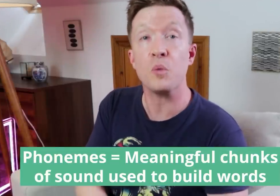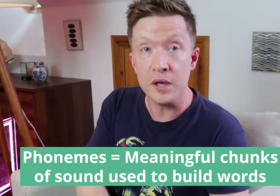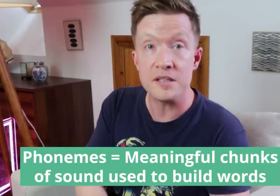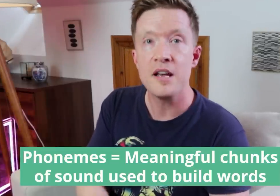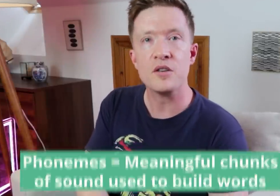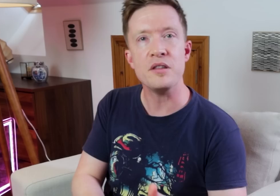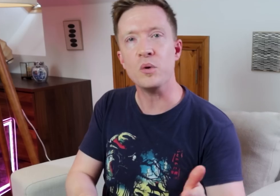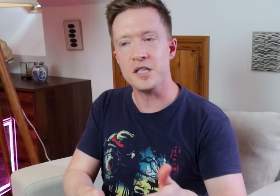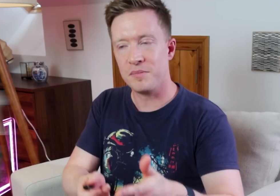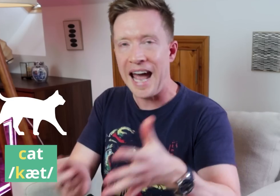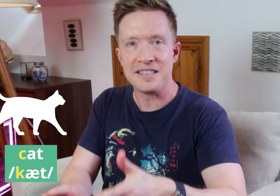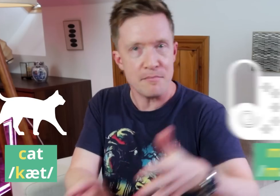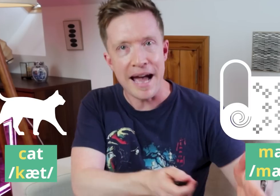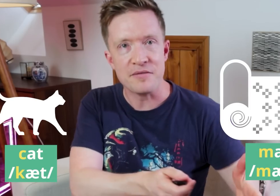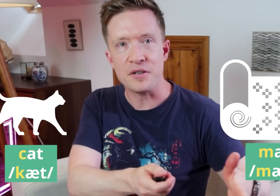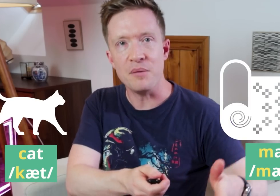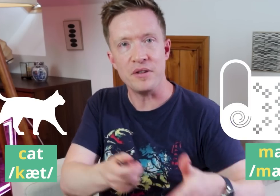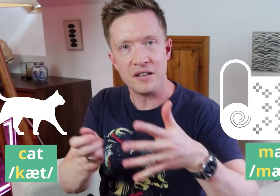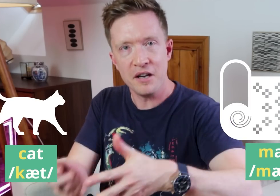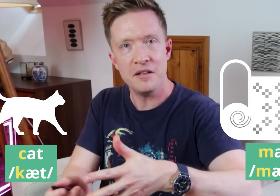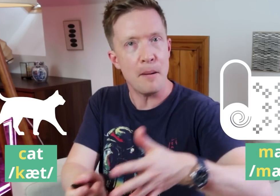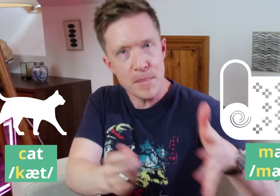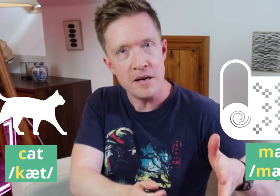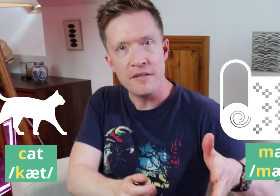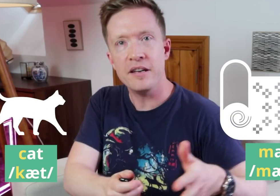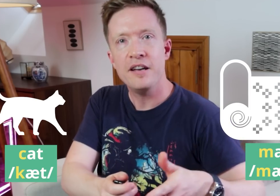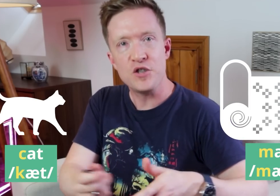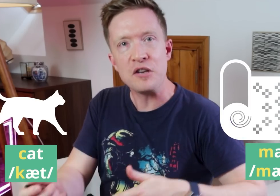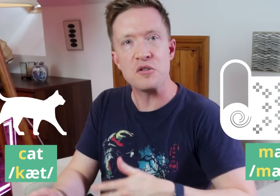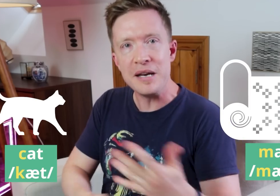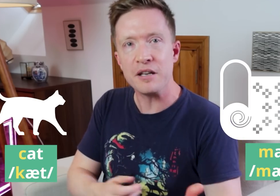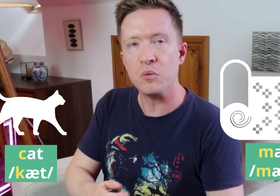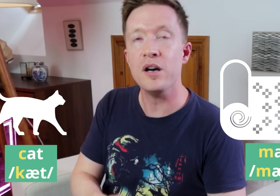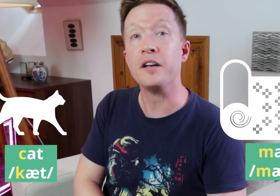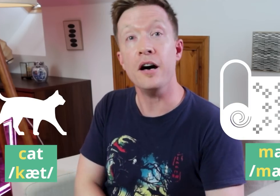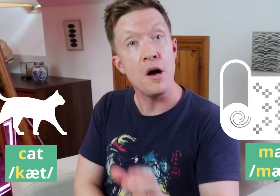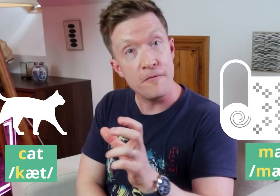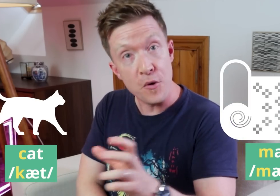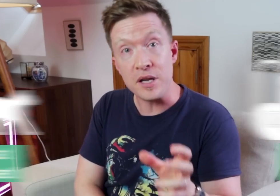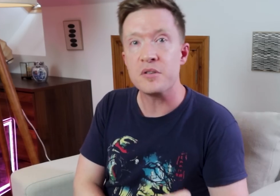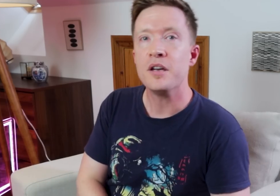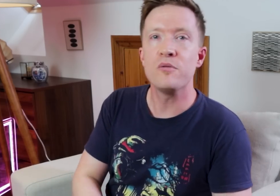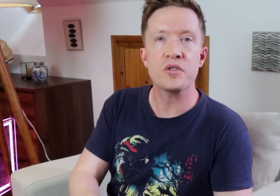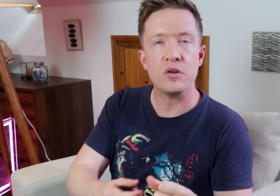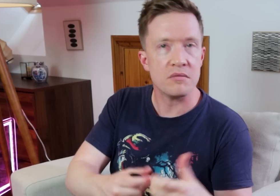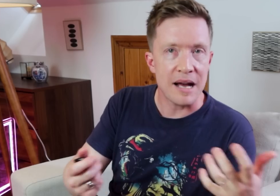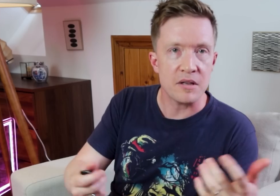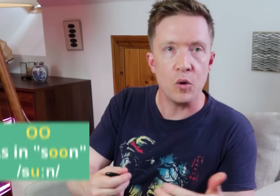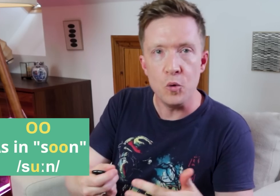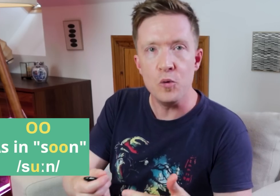words. So, in the words cat and mat, for example, the k and m that change the meaning of the word are phonemes. You've also got sounds like oo